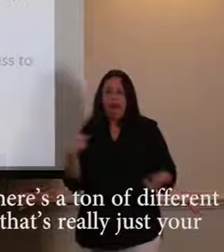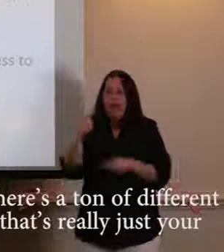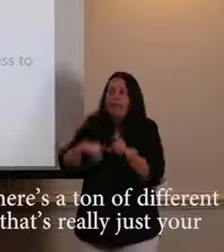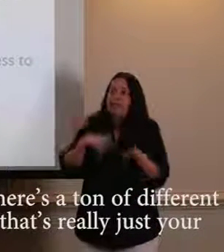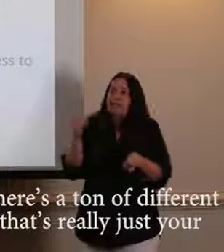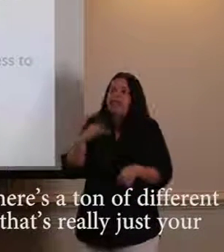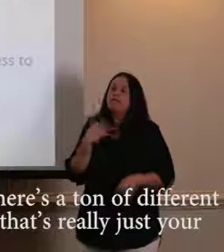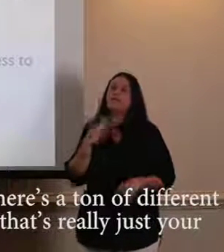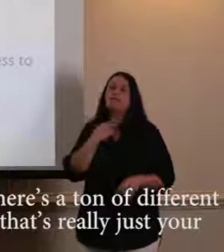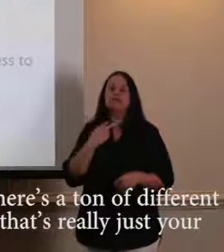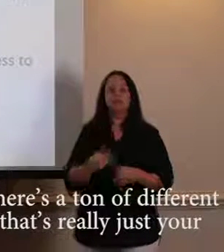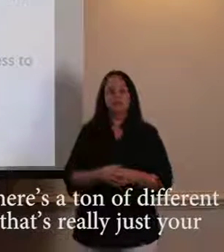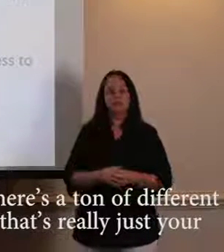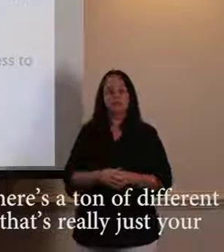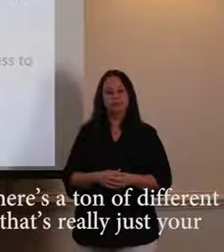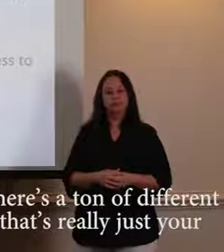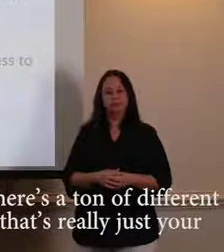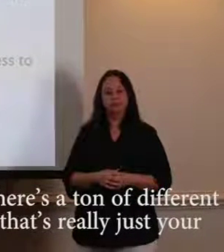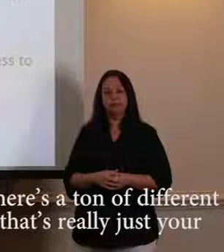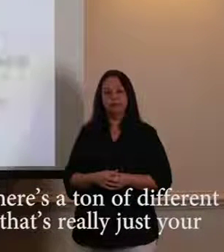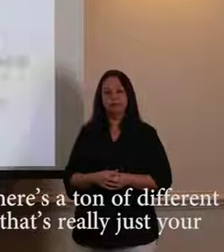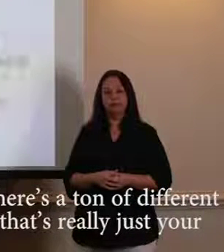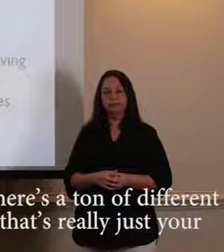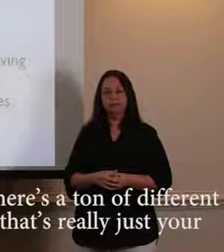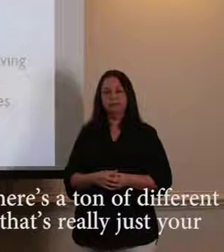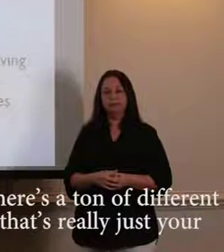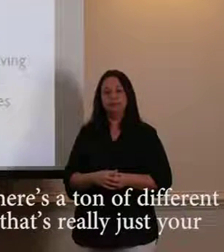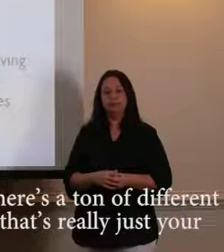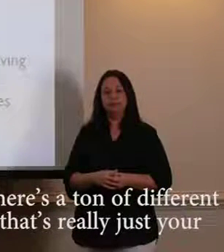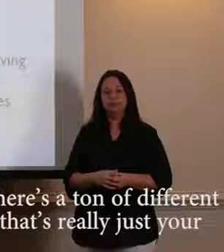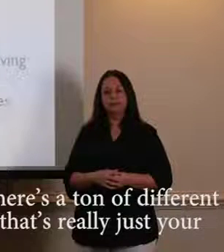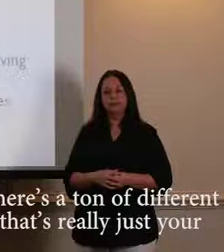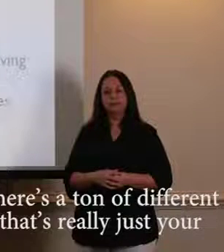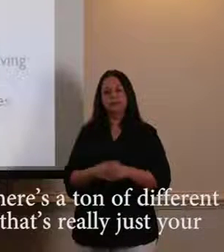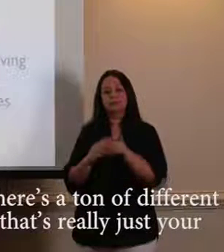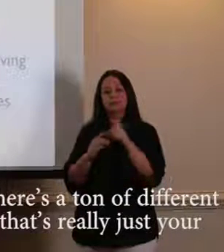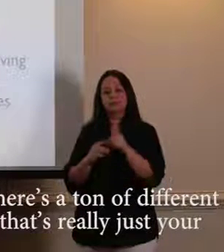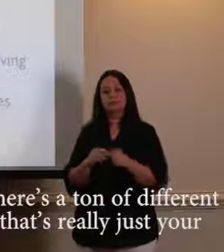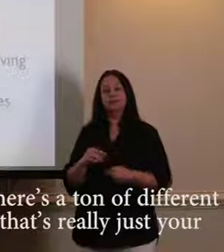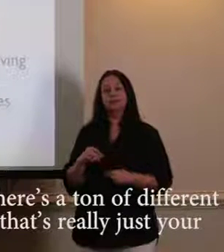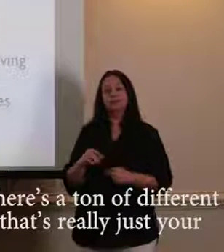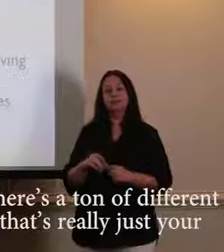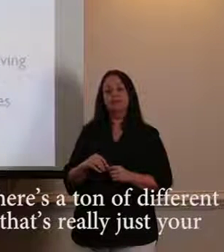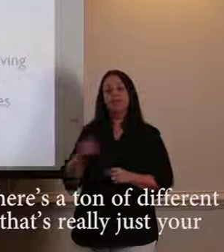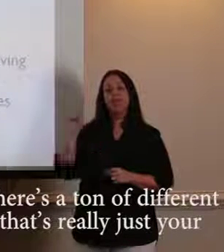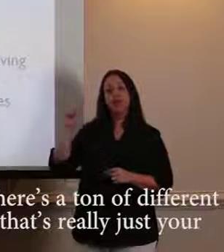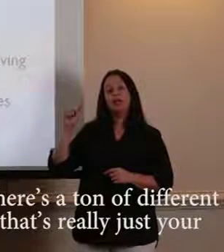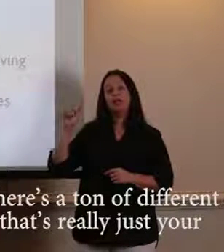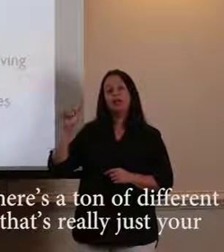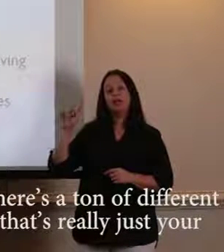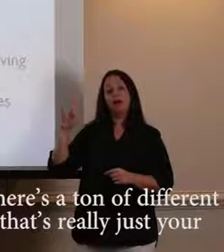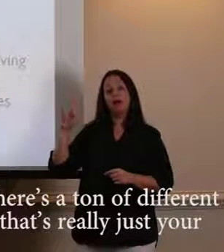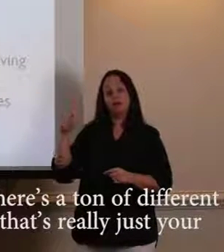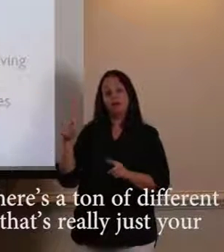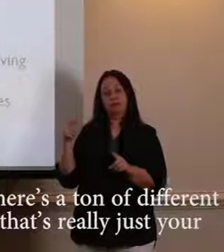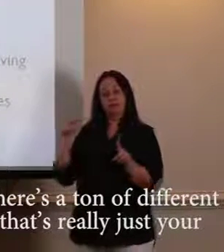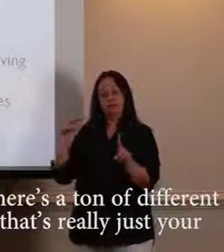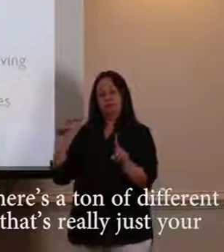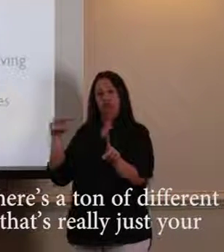Stalking. So there's a ton of different ways